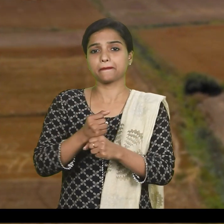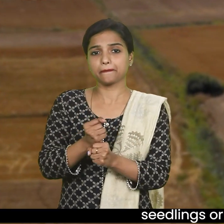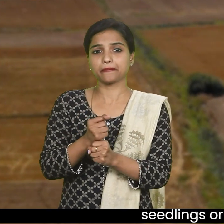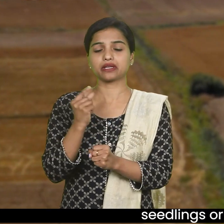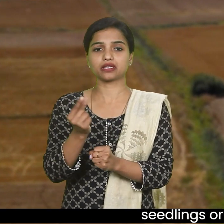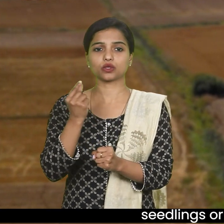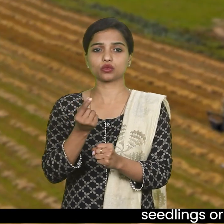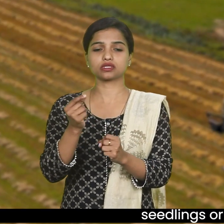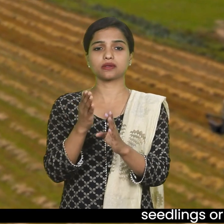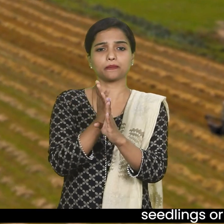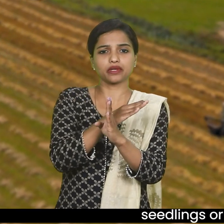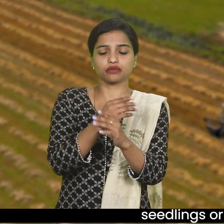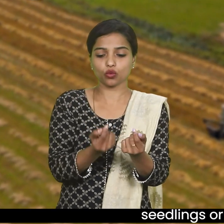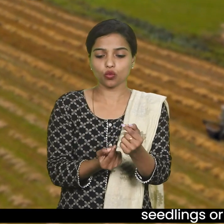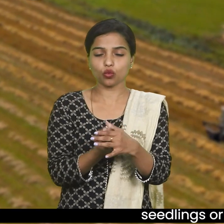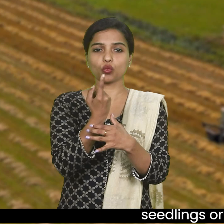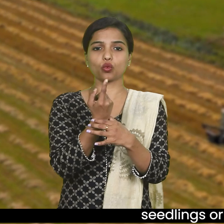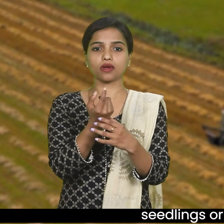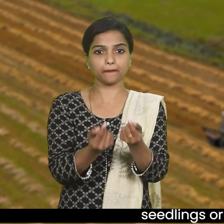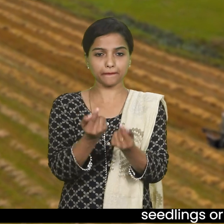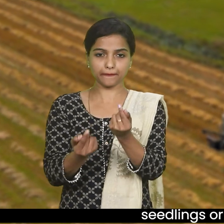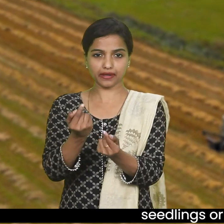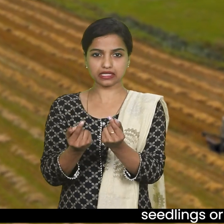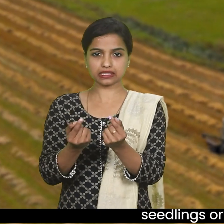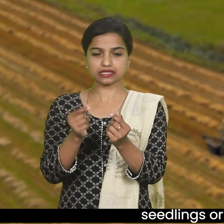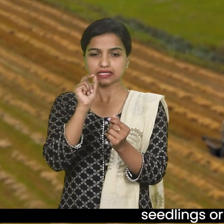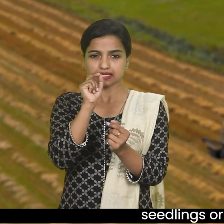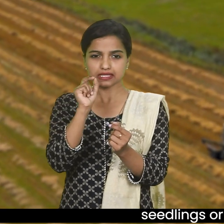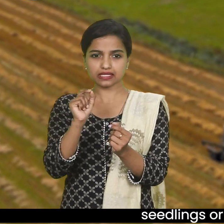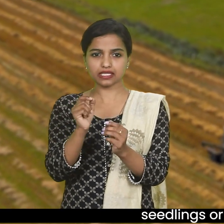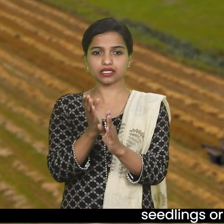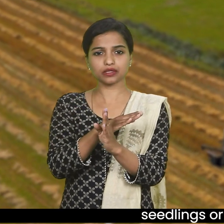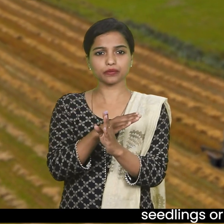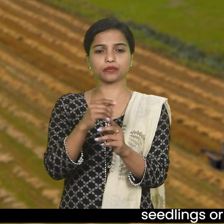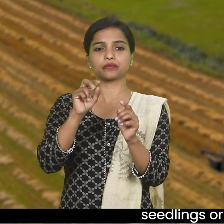plants, seedling or vegetative propagated clones.